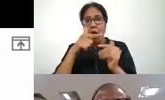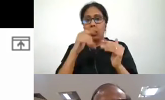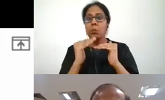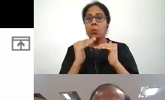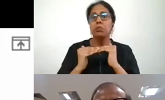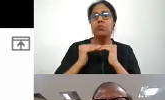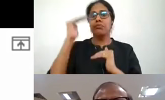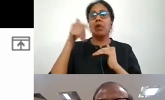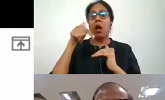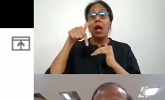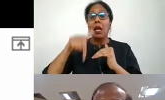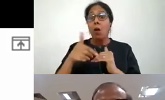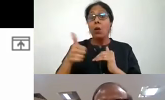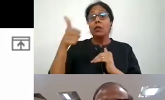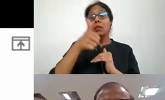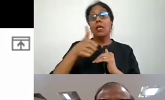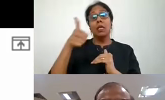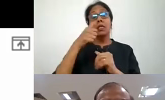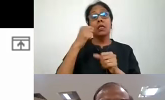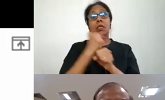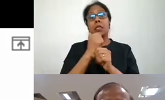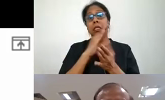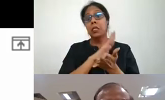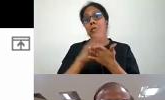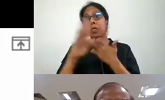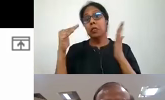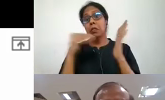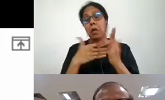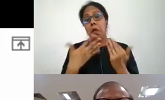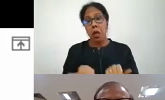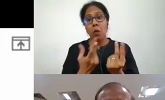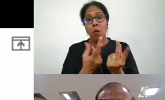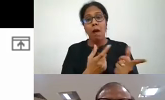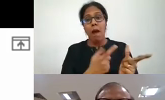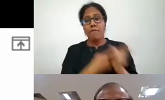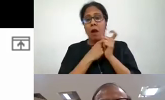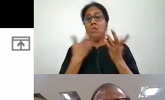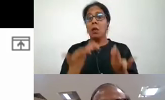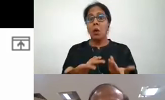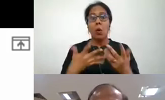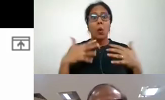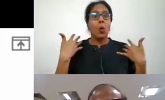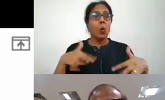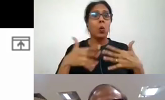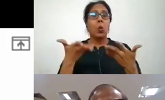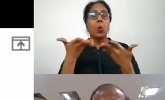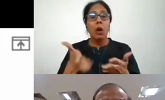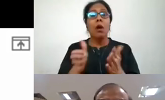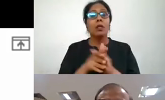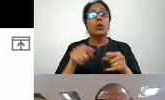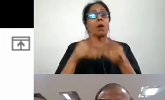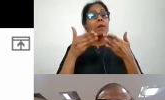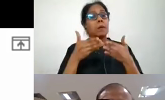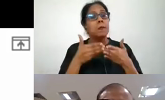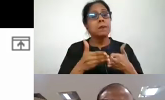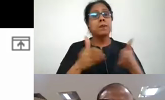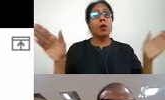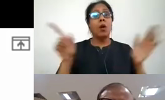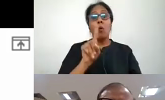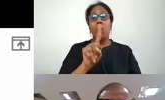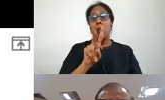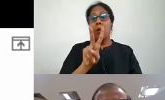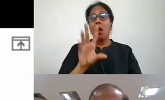Now, 6 gigahertz momentum is happening. And the decision of FCC to open up a complete 1200 megahertz